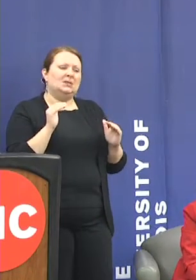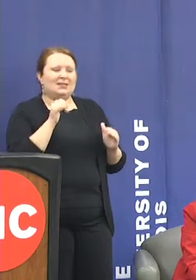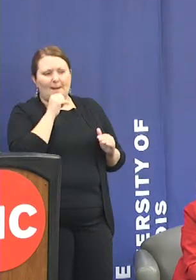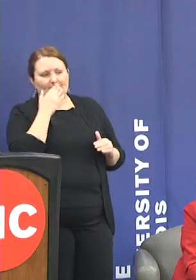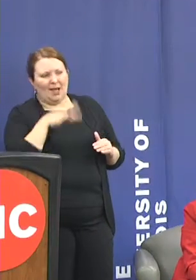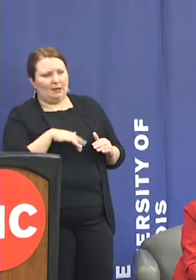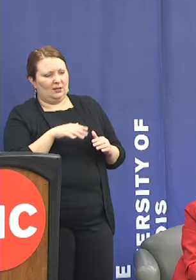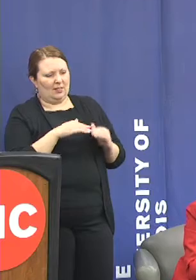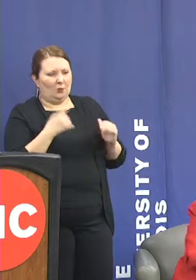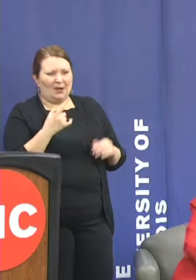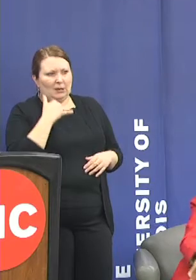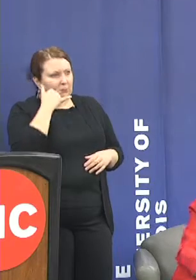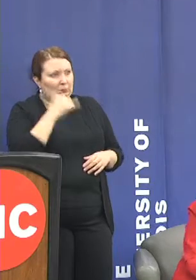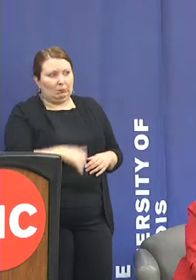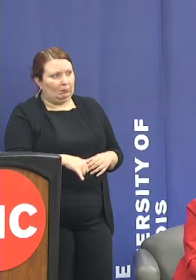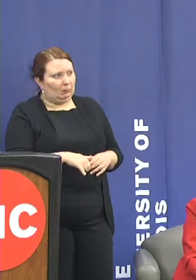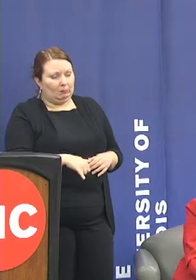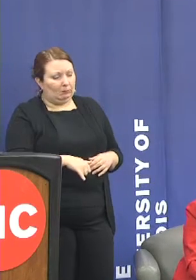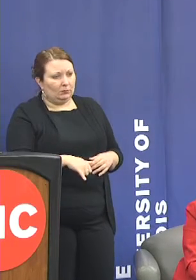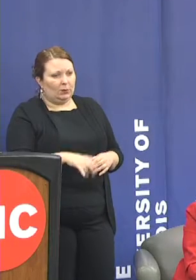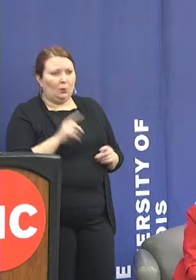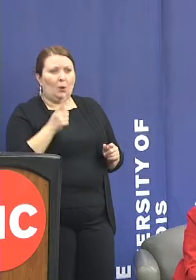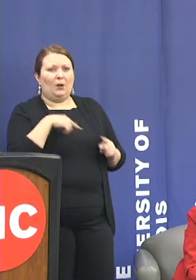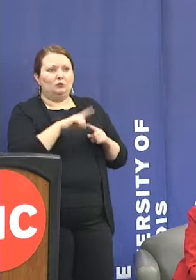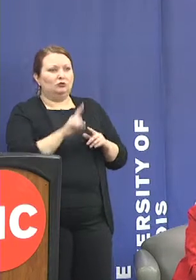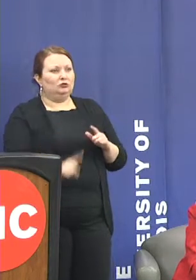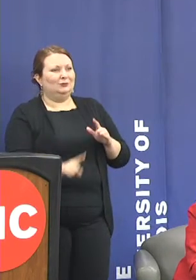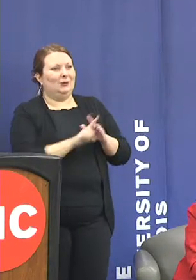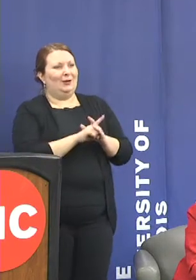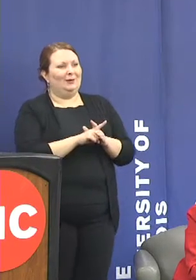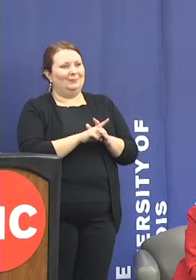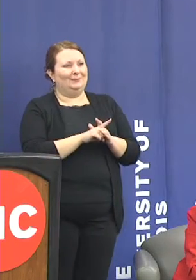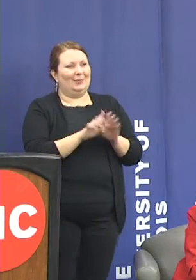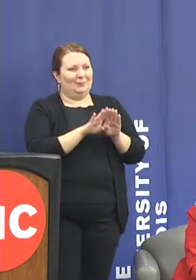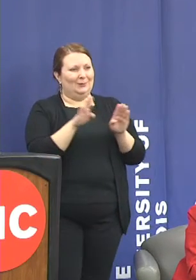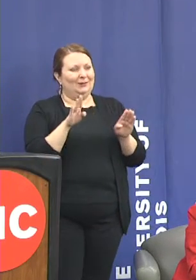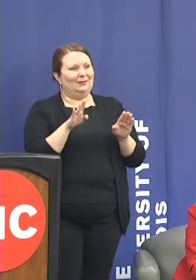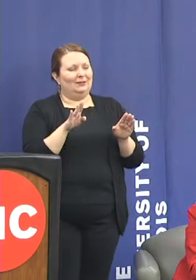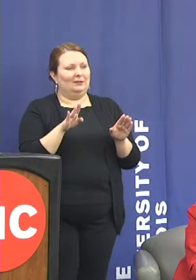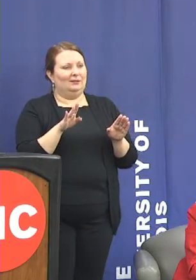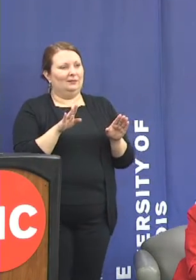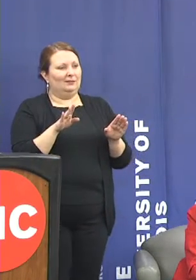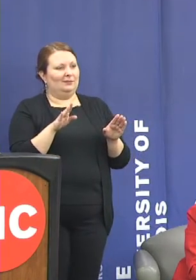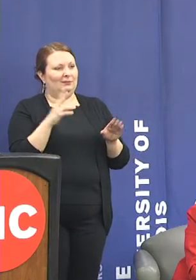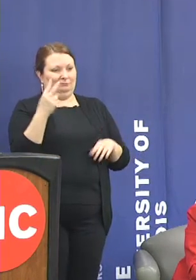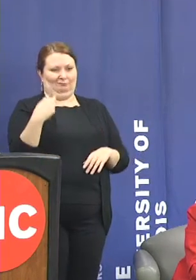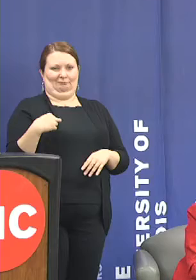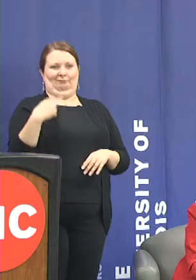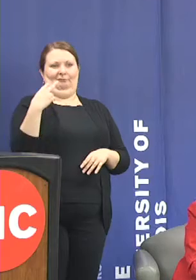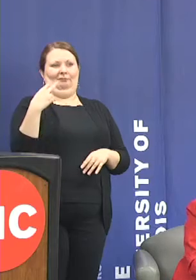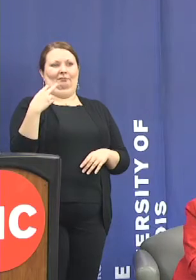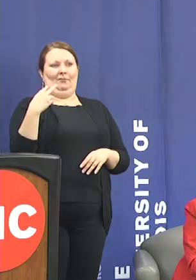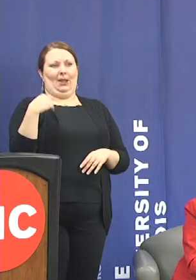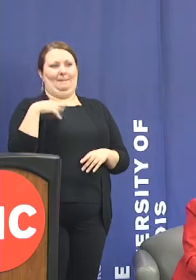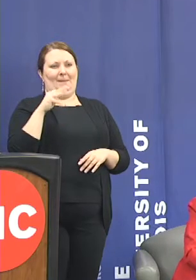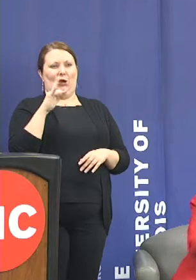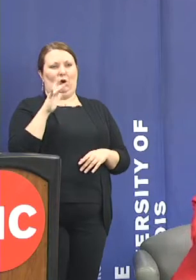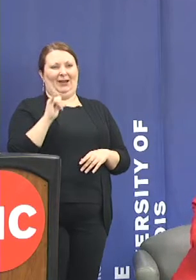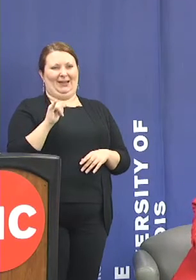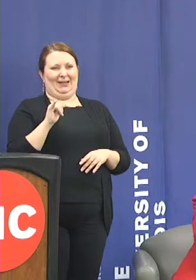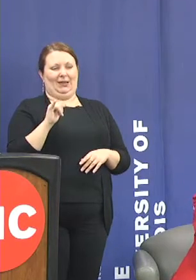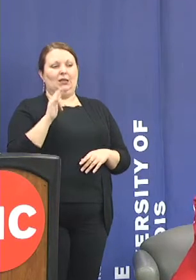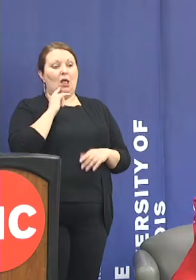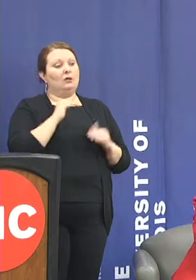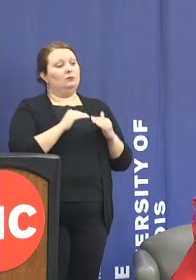up on you and say goodbye. It was when you showed up at the door and you were a visible minority. So they found